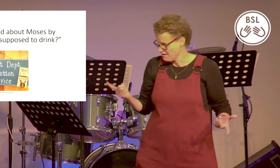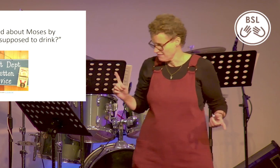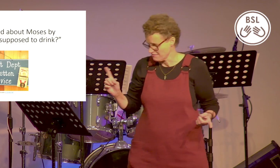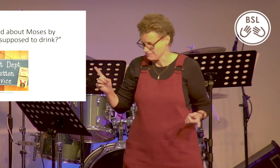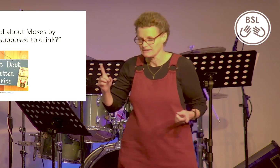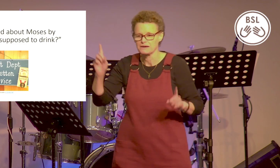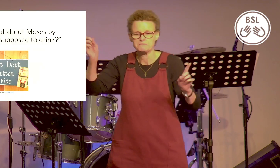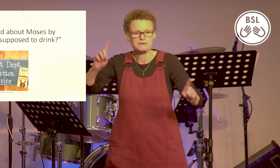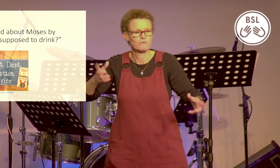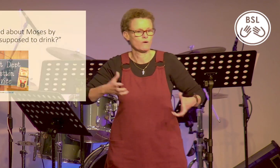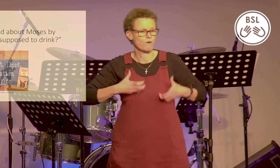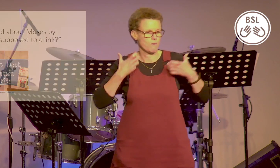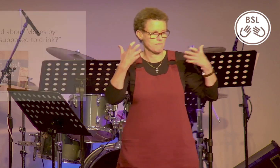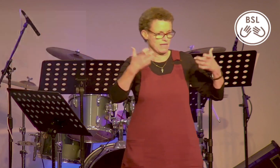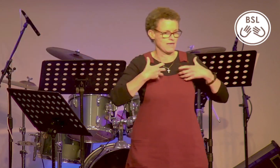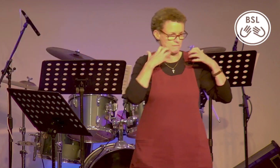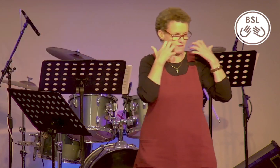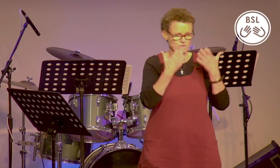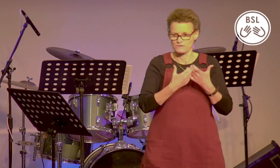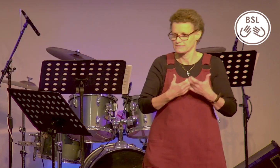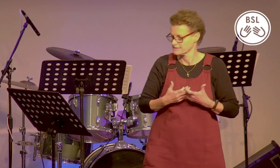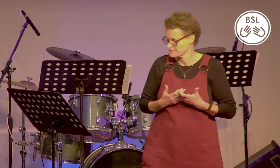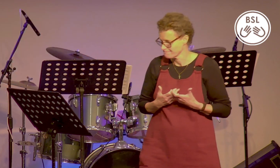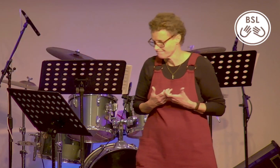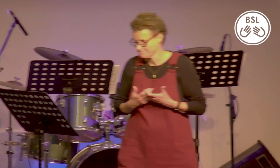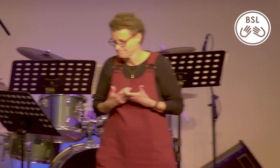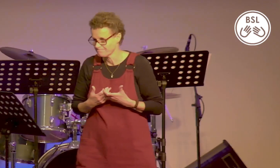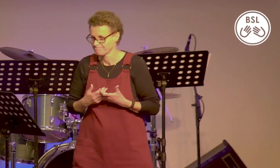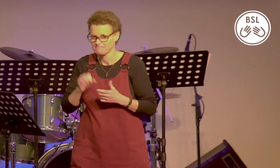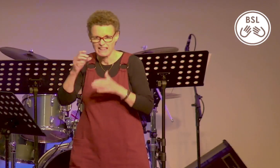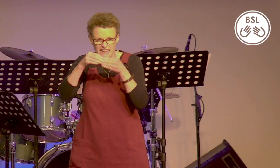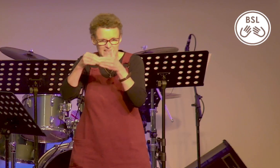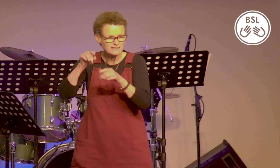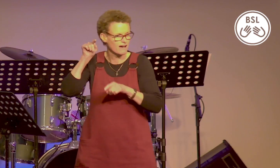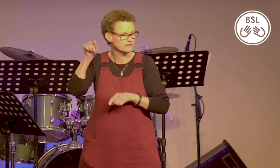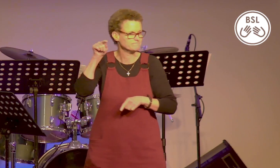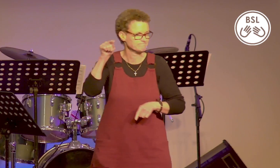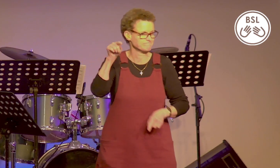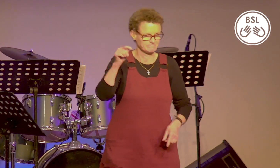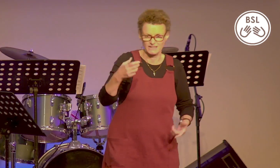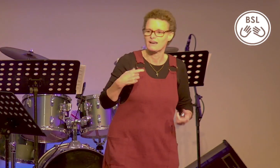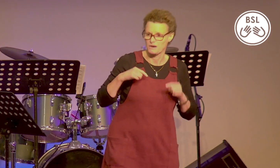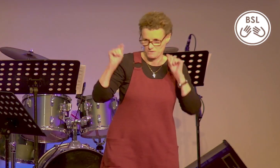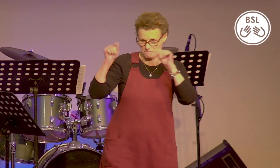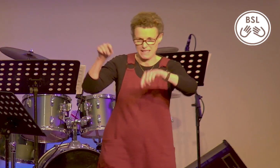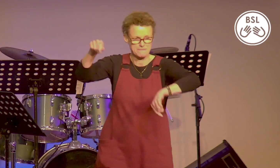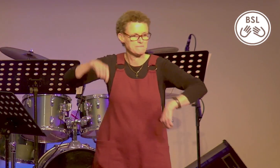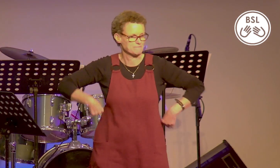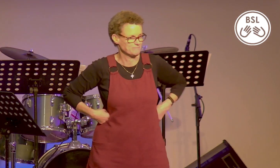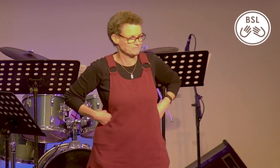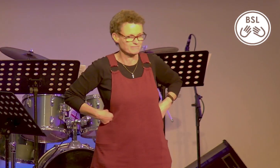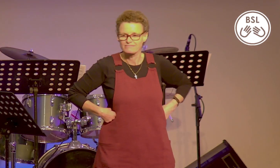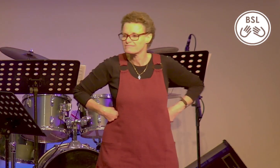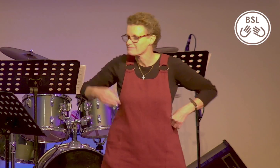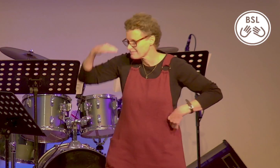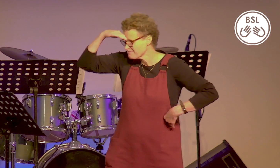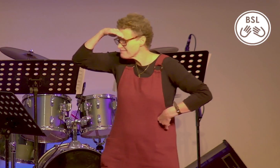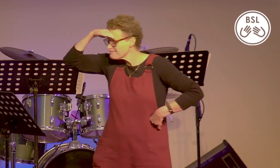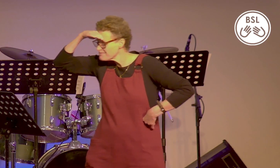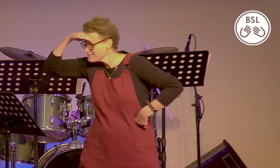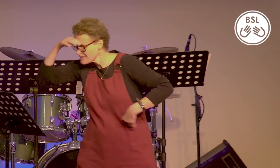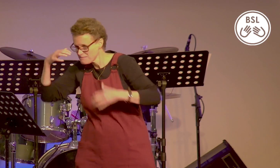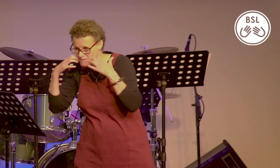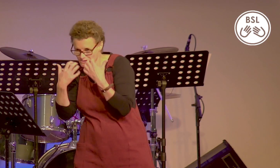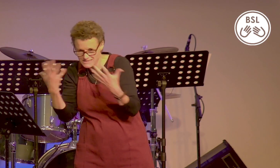As soon as something went wrong, the people complained to Moses, their leader. We blame the leader, don't